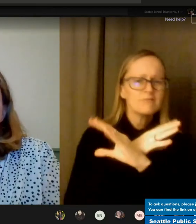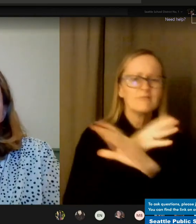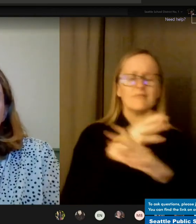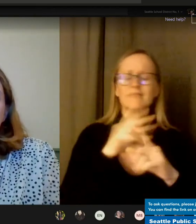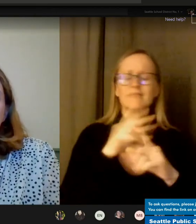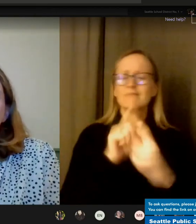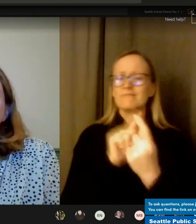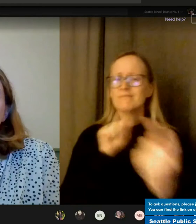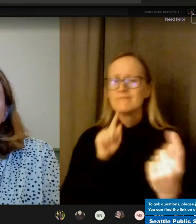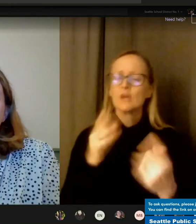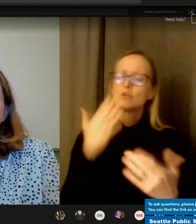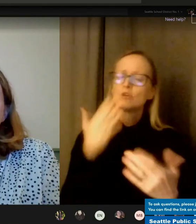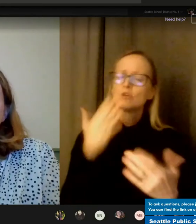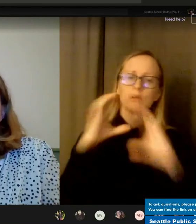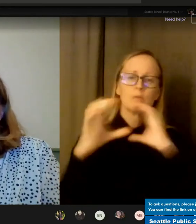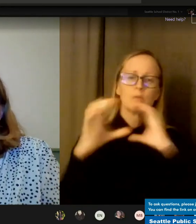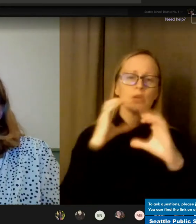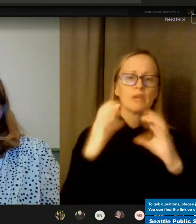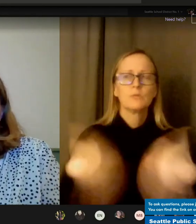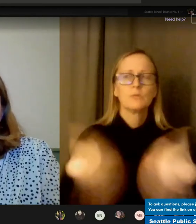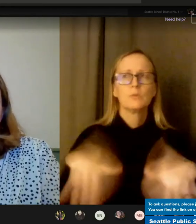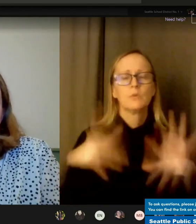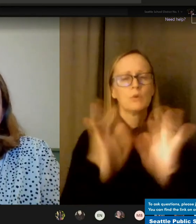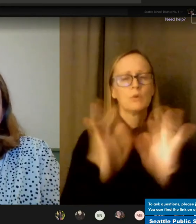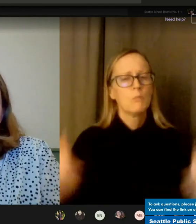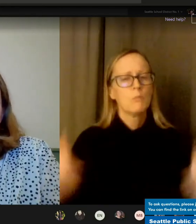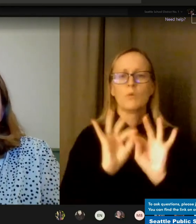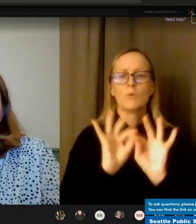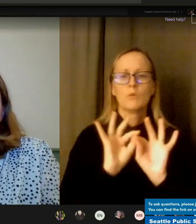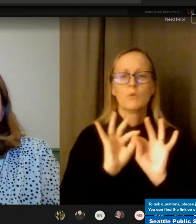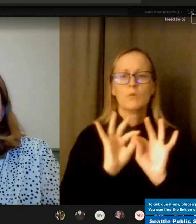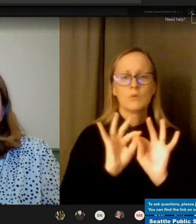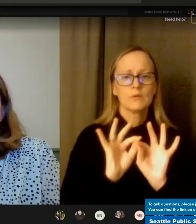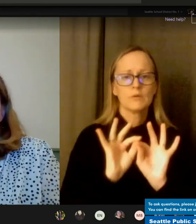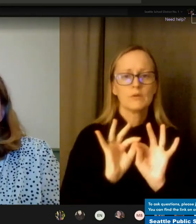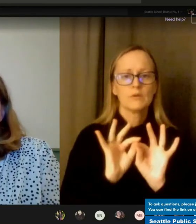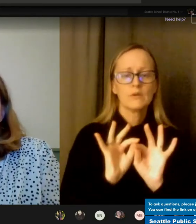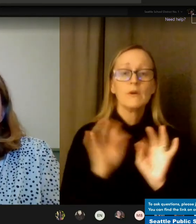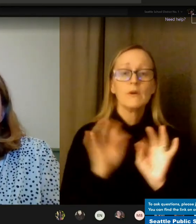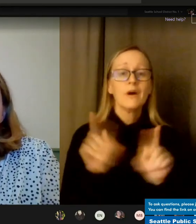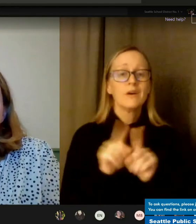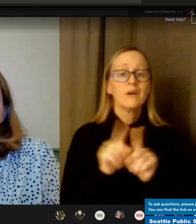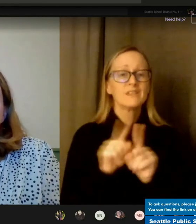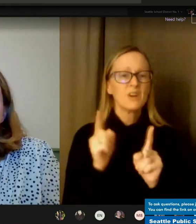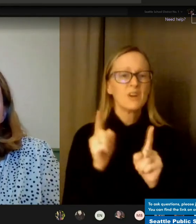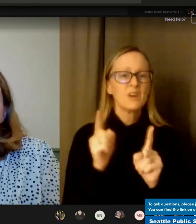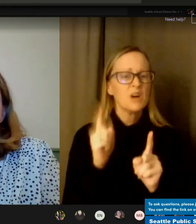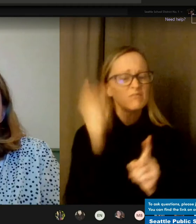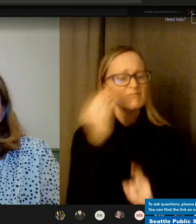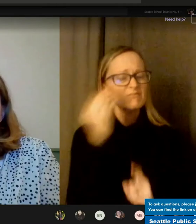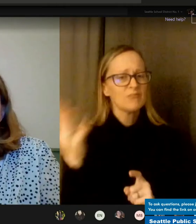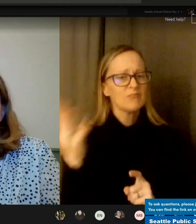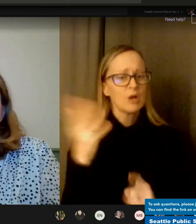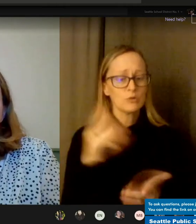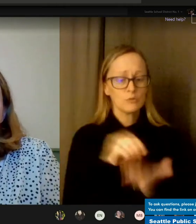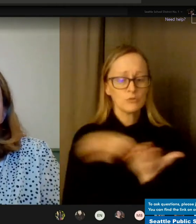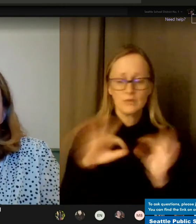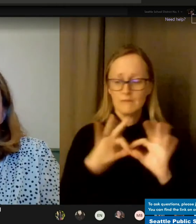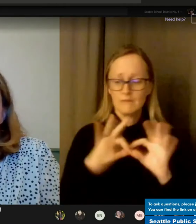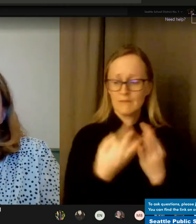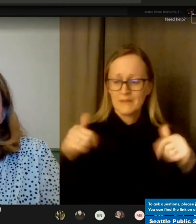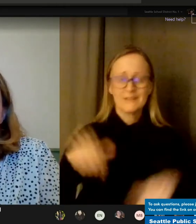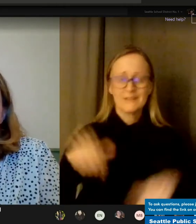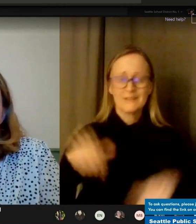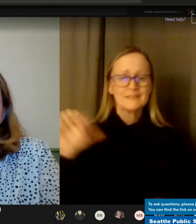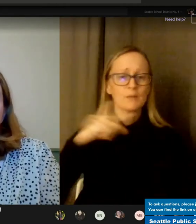other is more important than ever. I'd also like to share that the students and families of Seattle Public Schools are our number one priority,